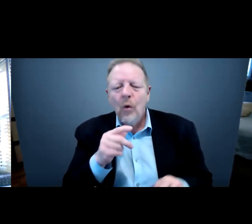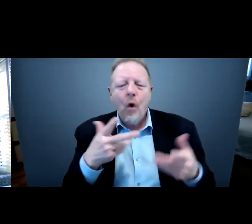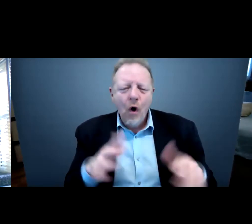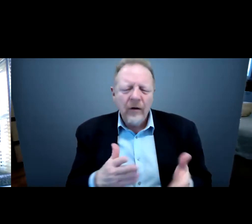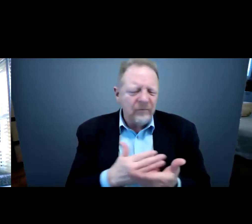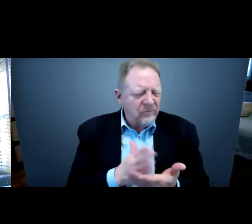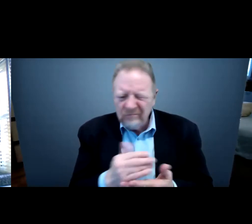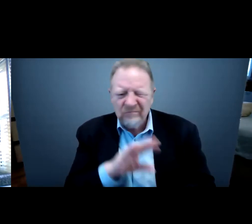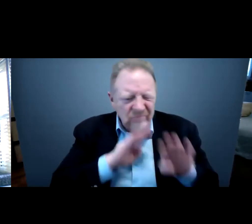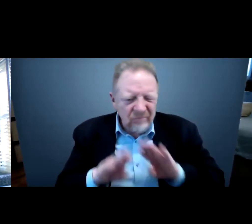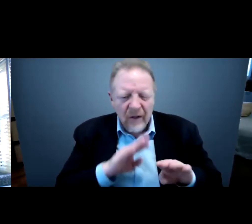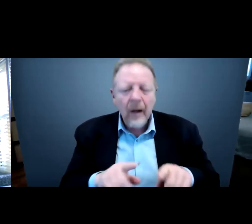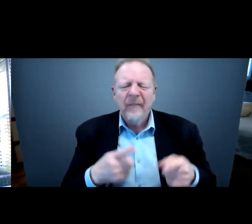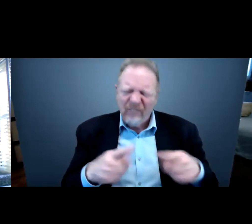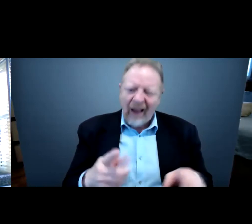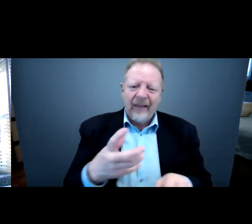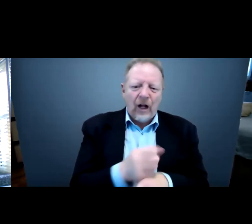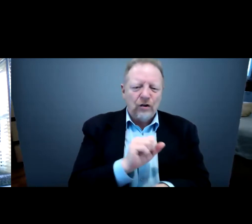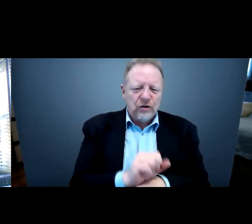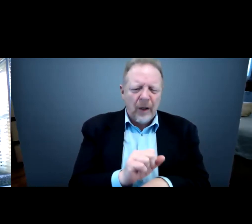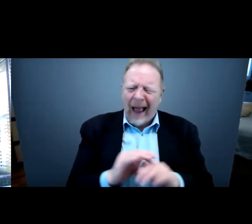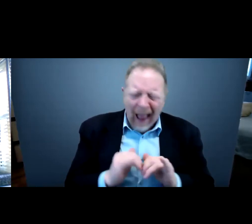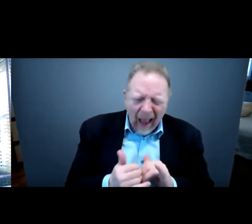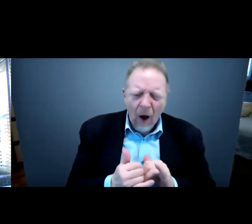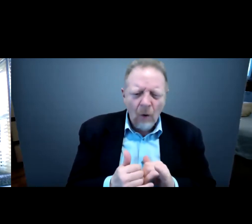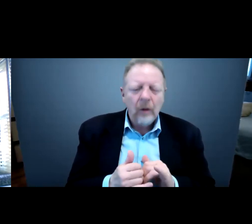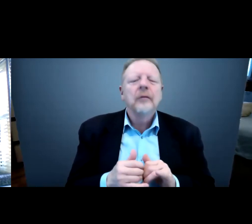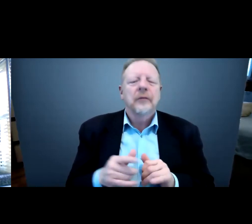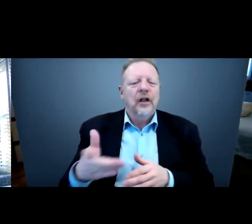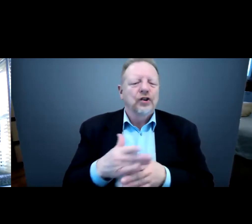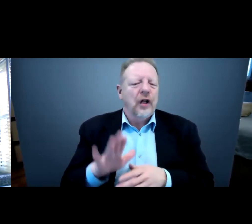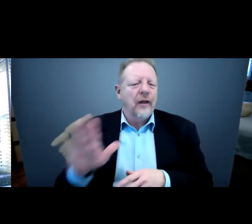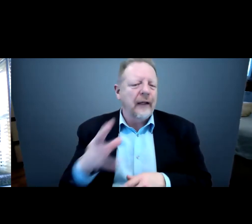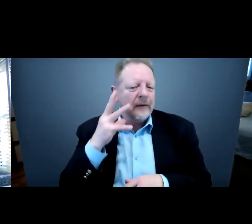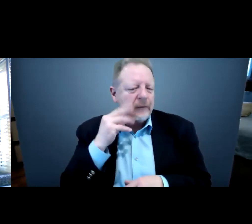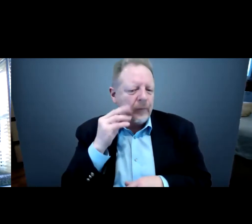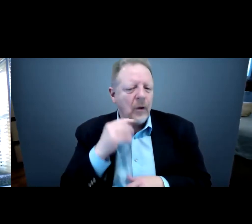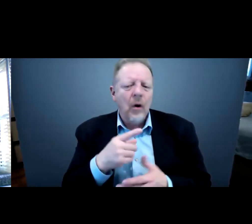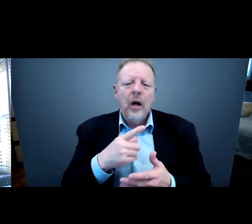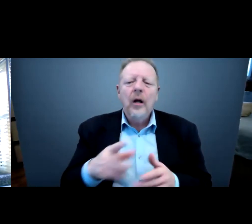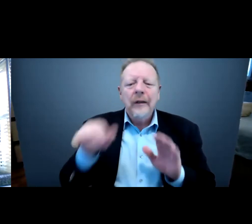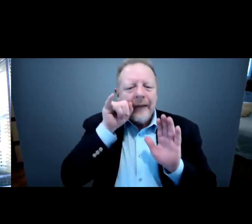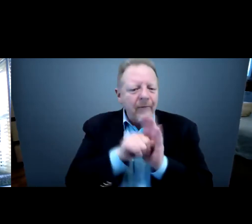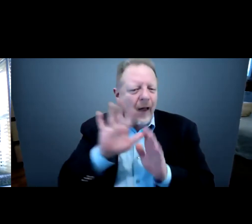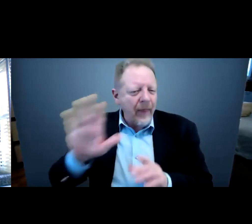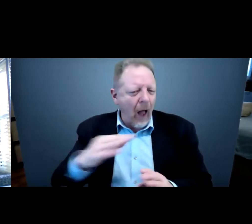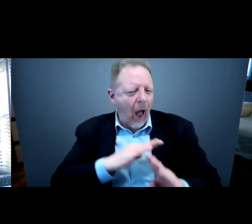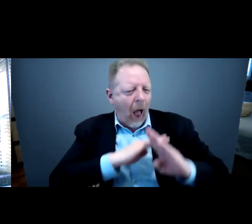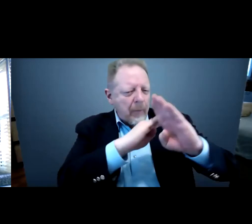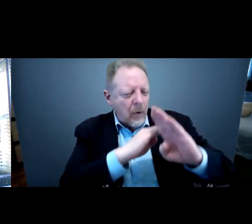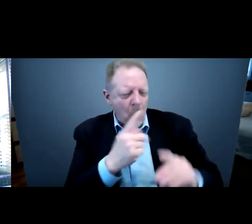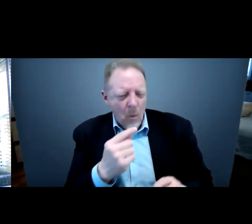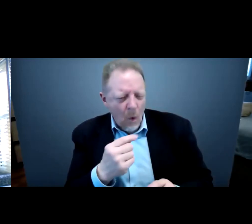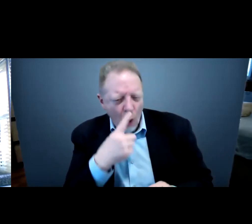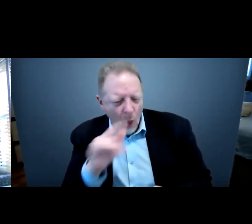you get the great job that you got? So if there are people that, what were the obstacles? How did you come over it? Did you